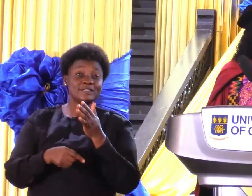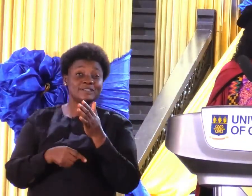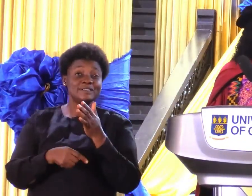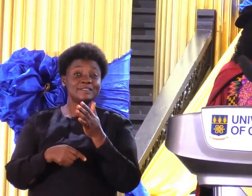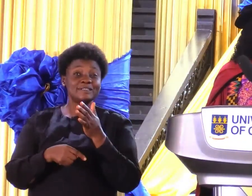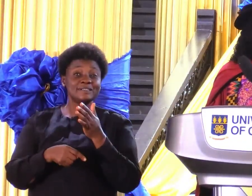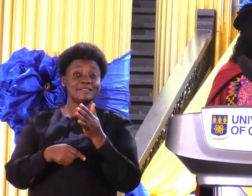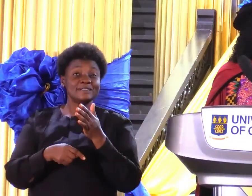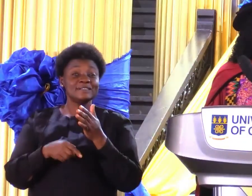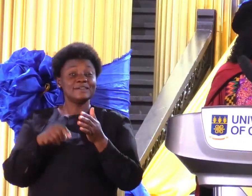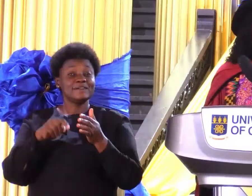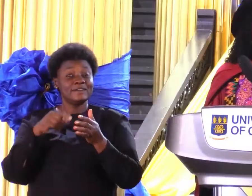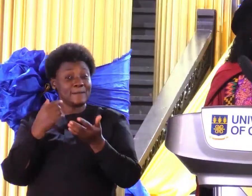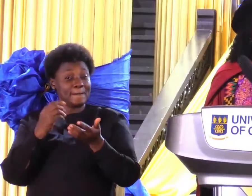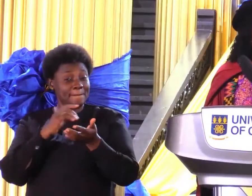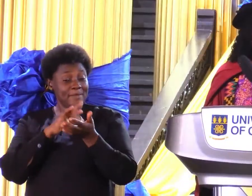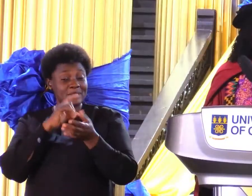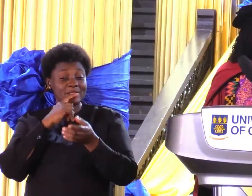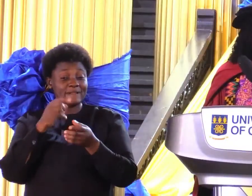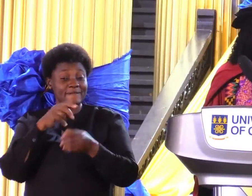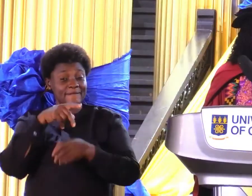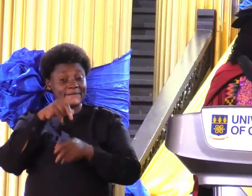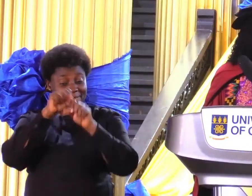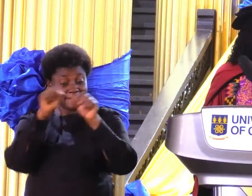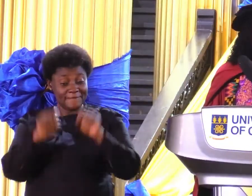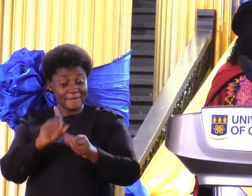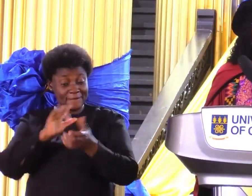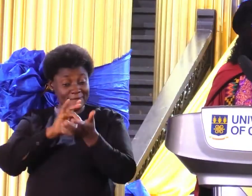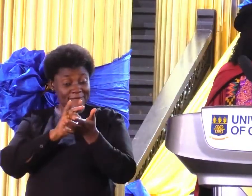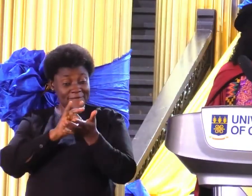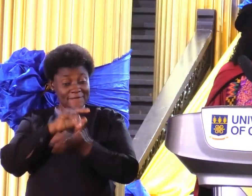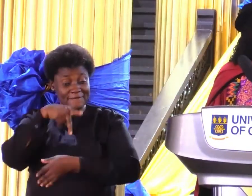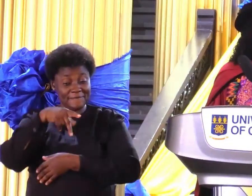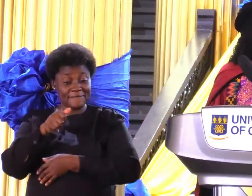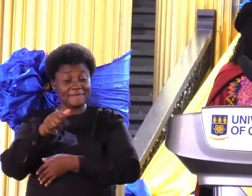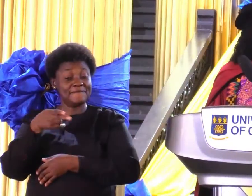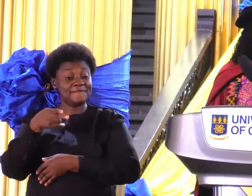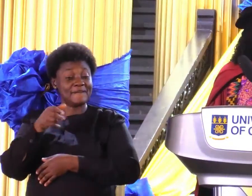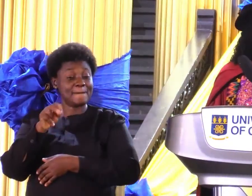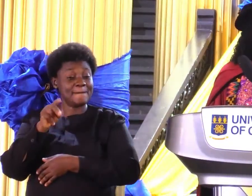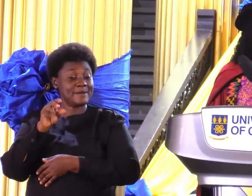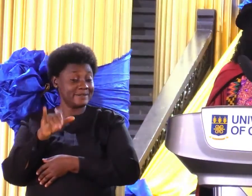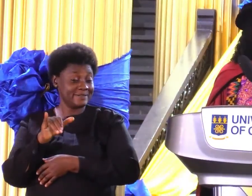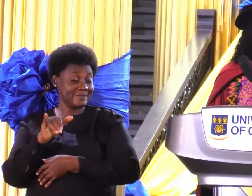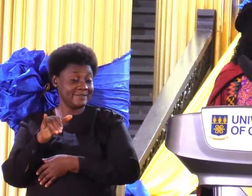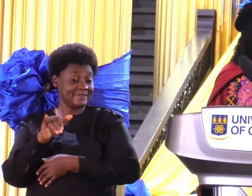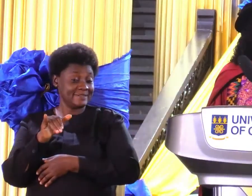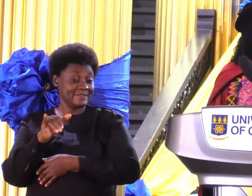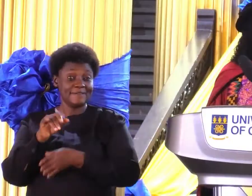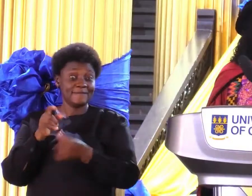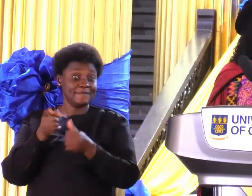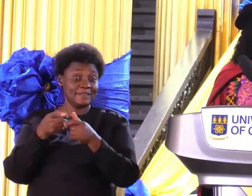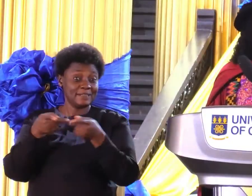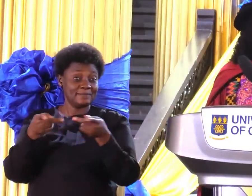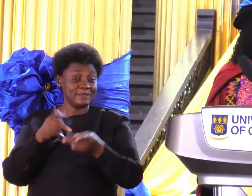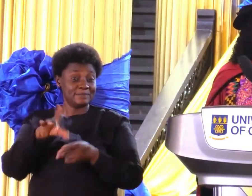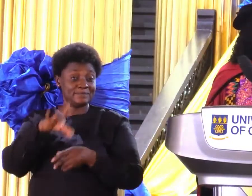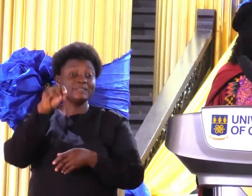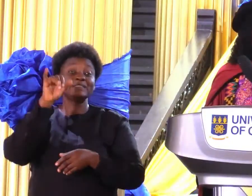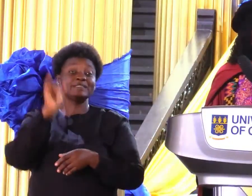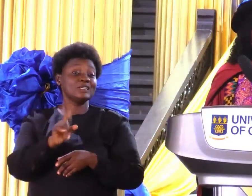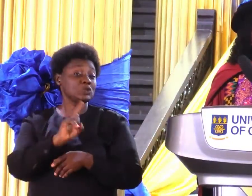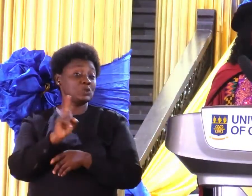of Pharmacy. And then I prayed and I said, God, the first institution, the first place to pick me, that's where I'll